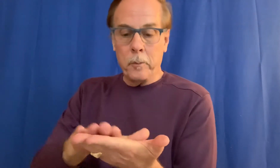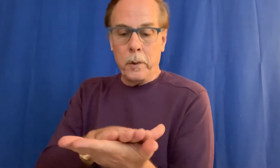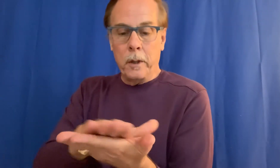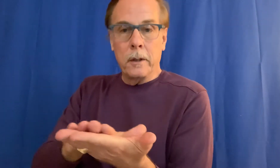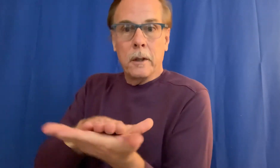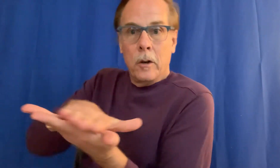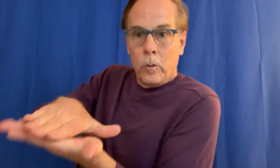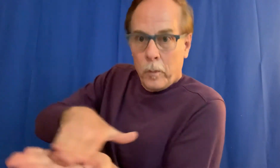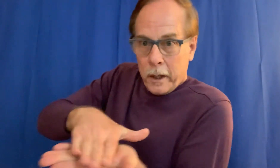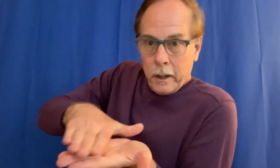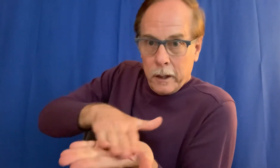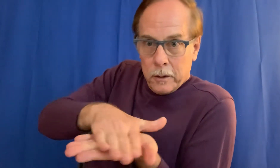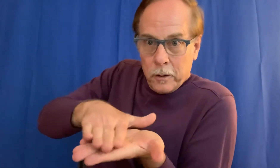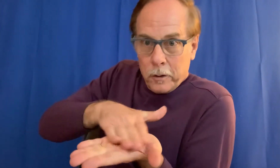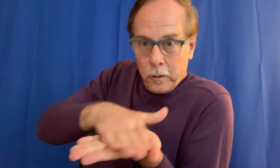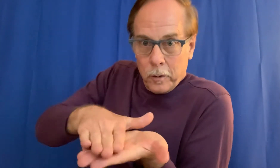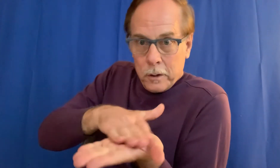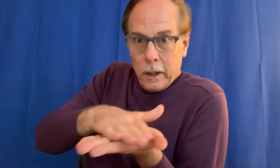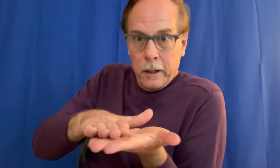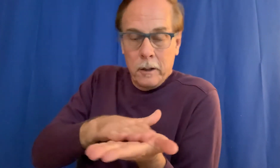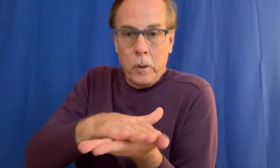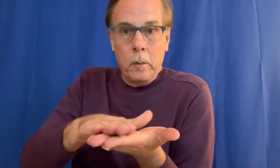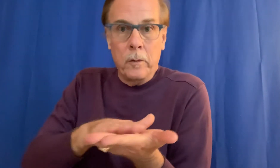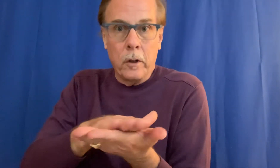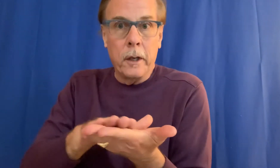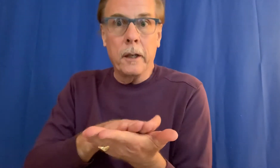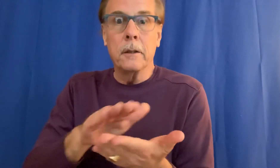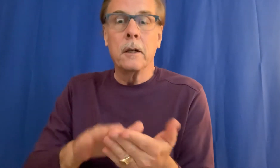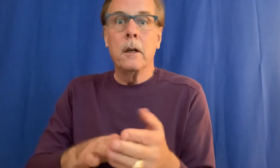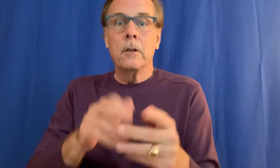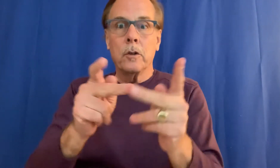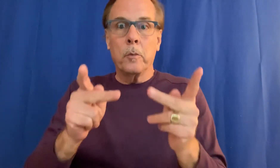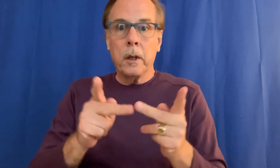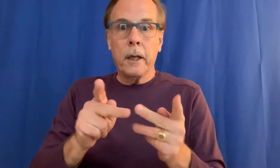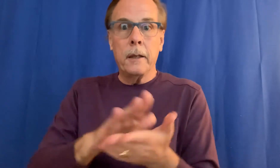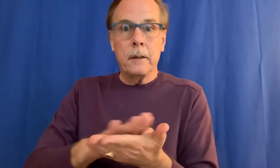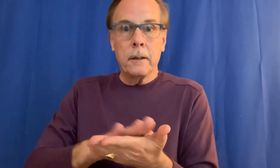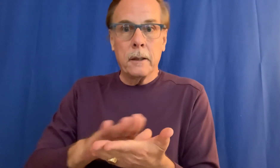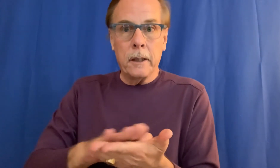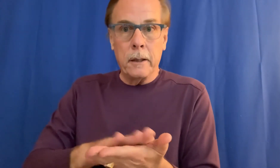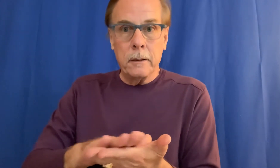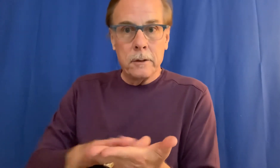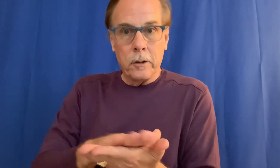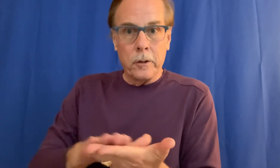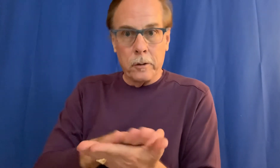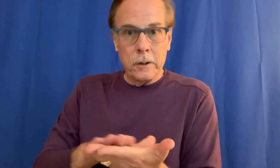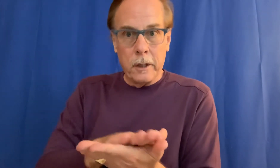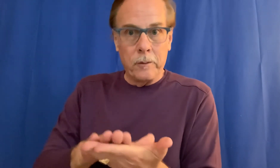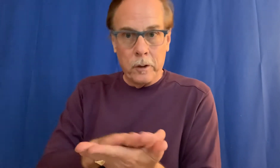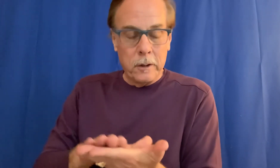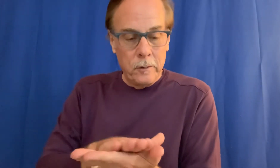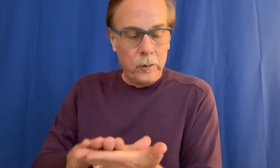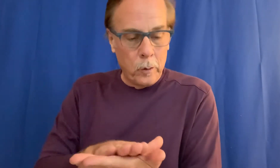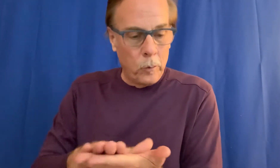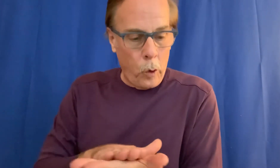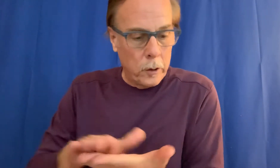but we're making a circular sign in the palm of our hand. So plate, clean, circular sign for wash.